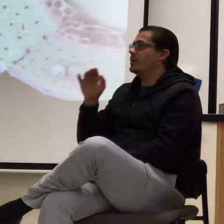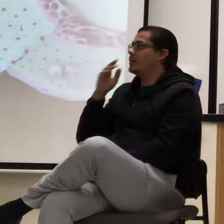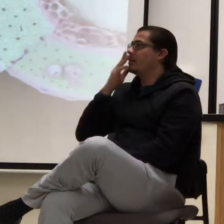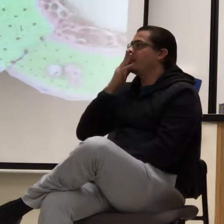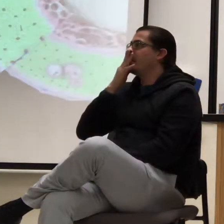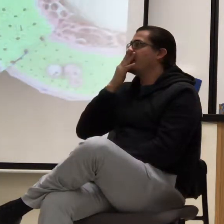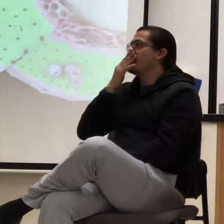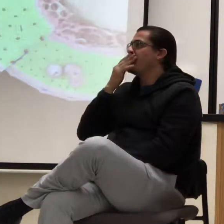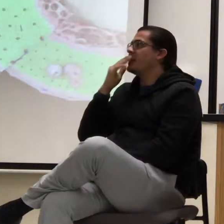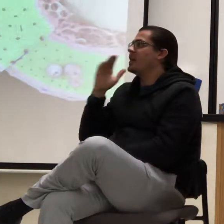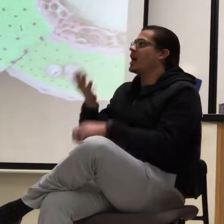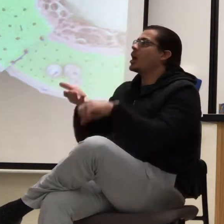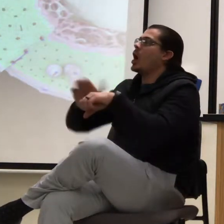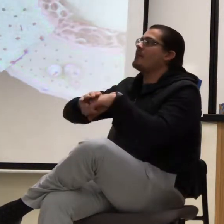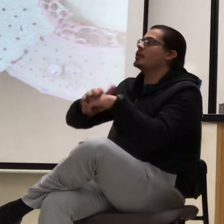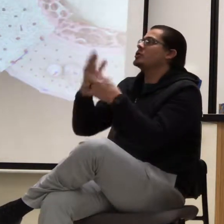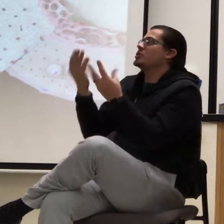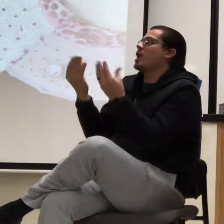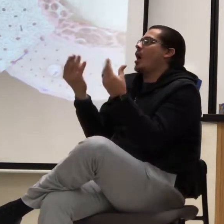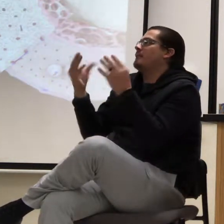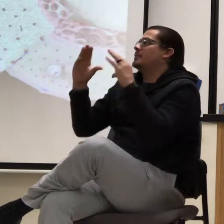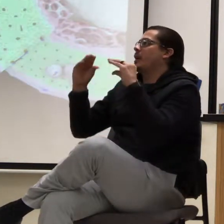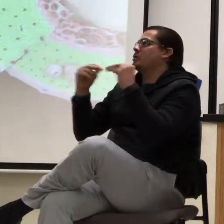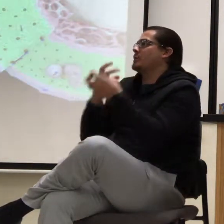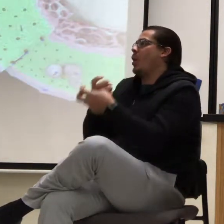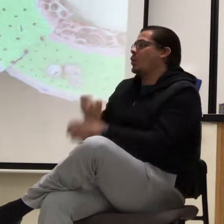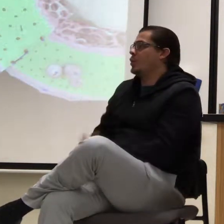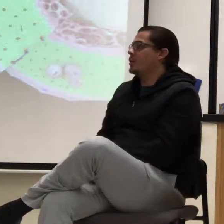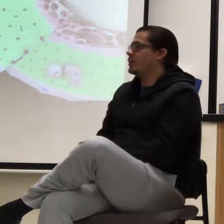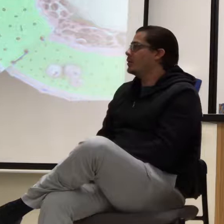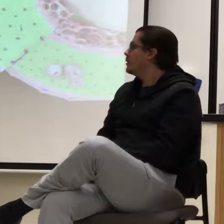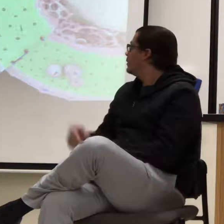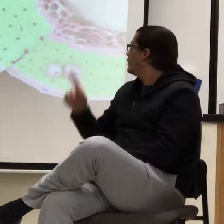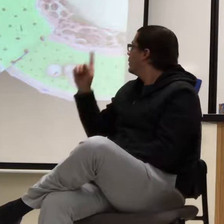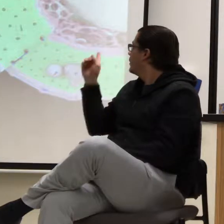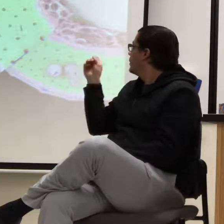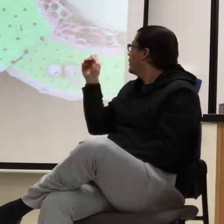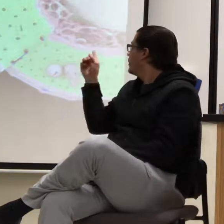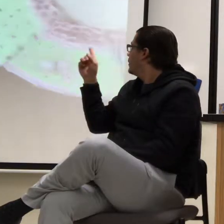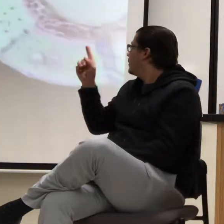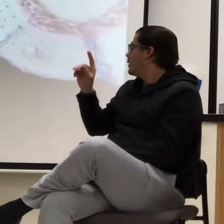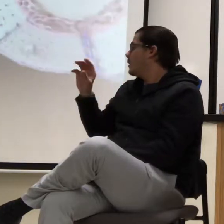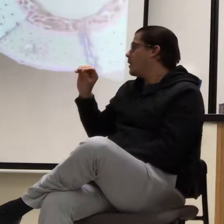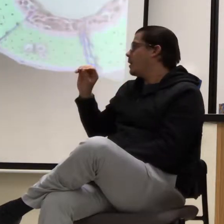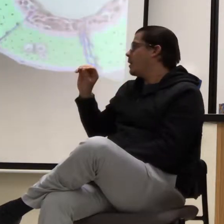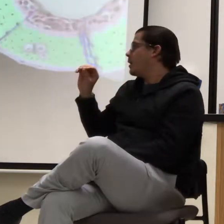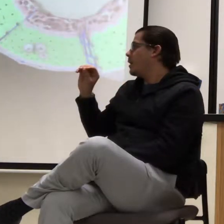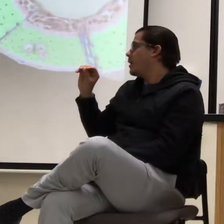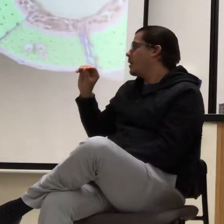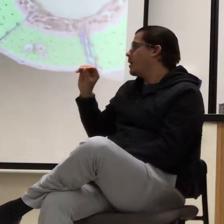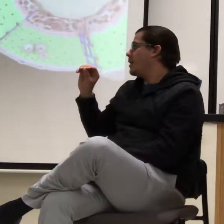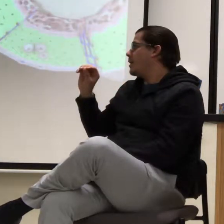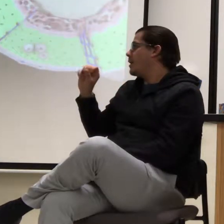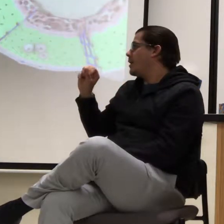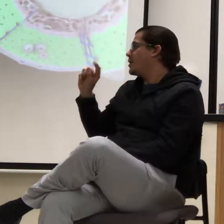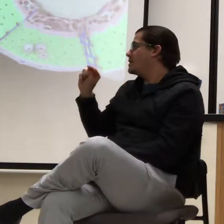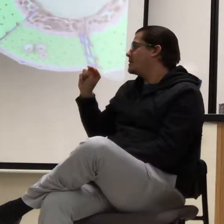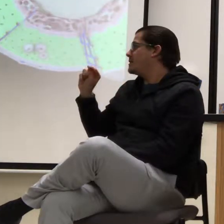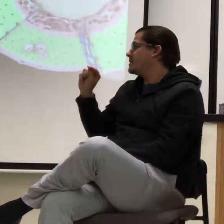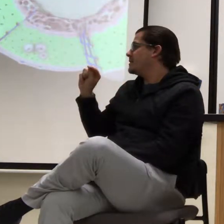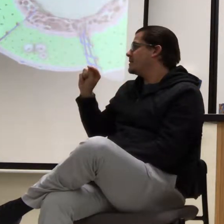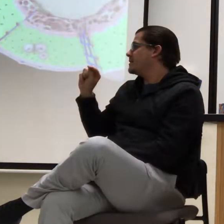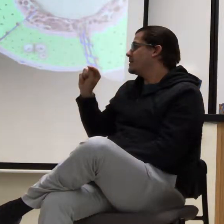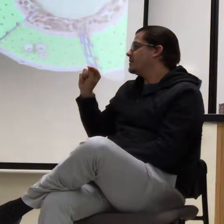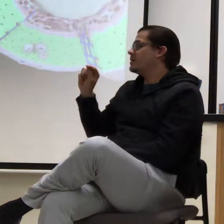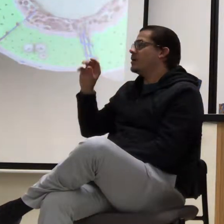But really what makes this bone strong are all the osteons. Okay, so what I've highlighted in green are